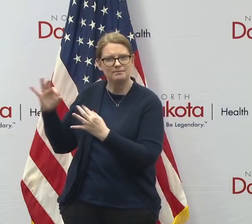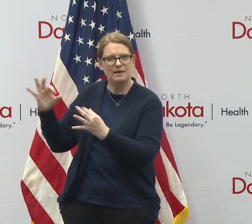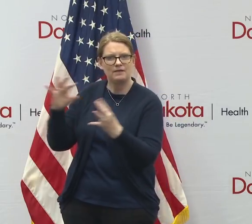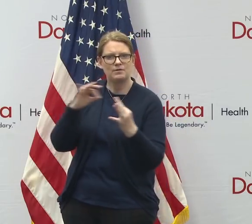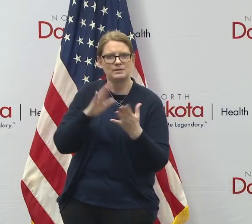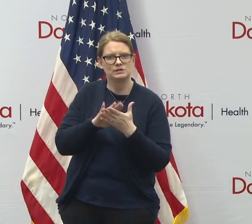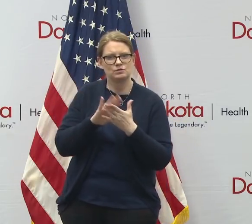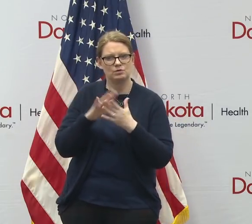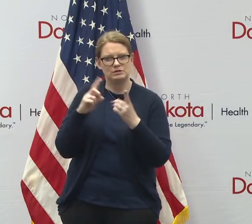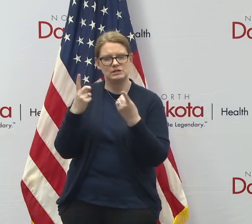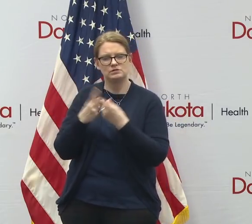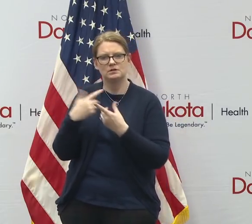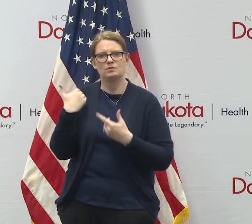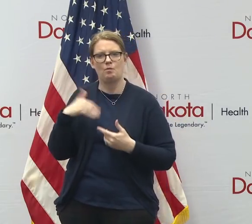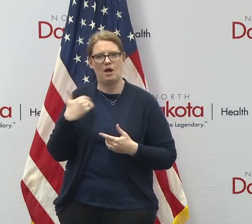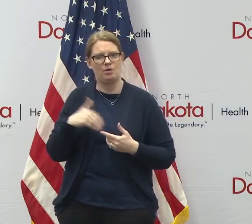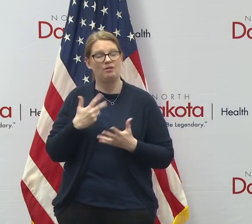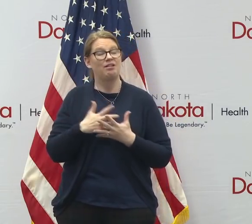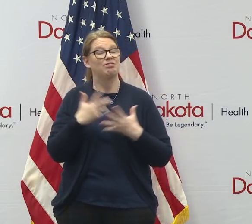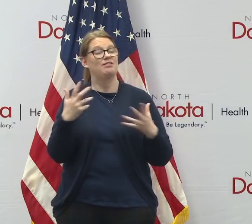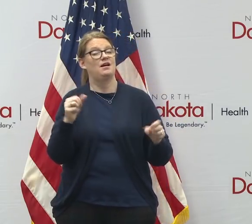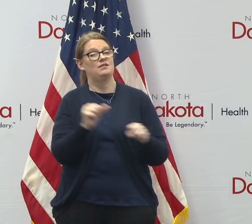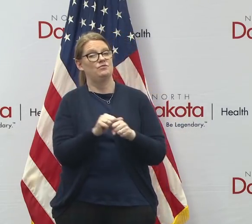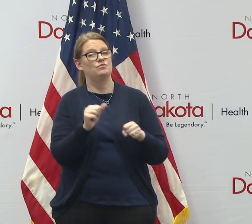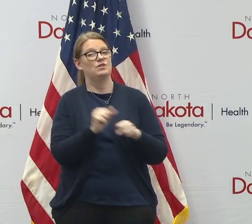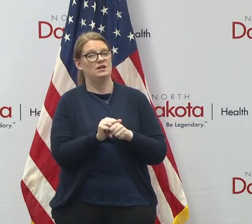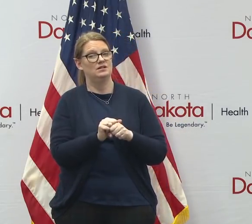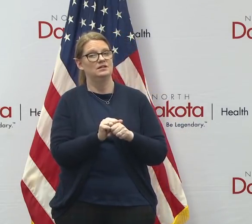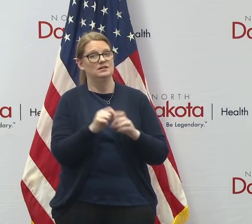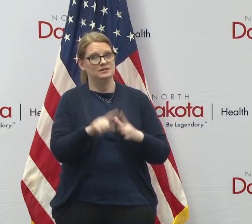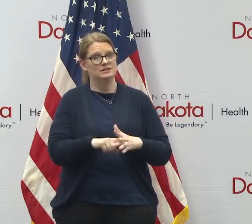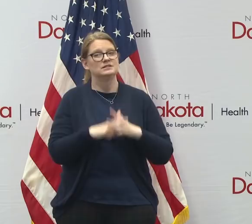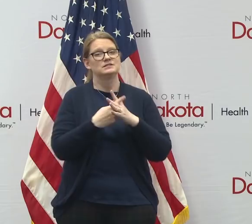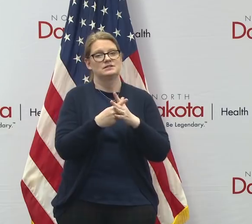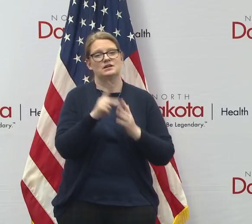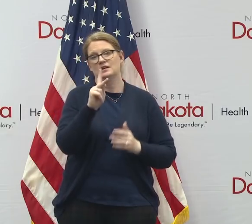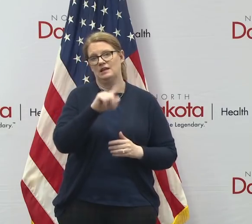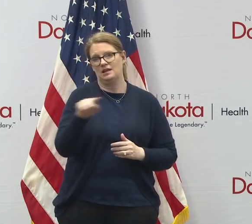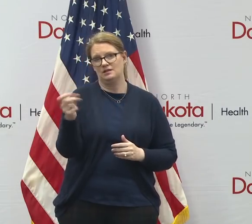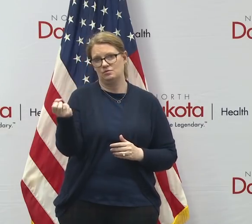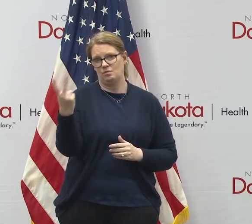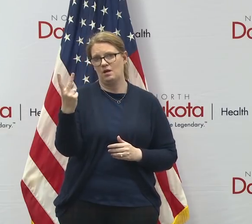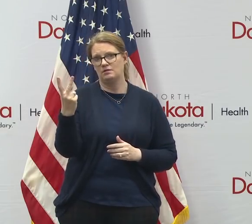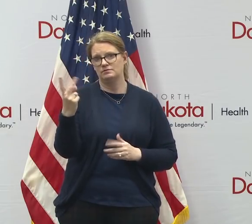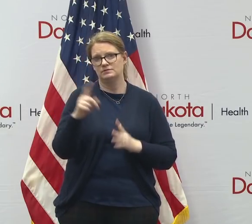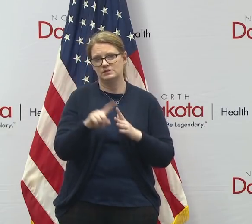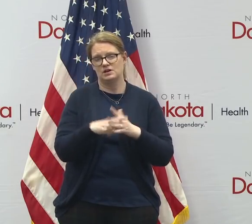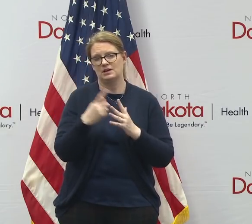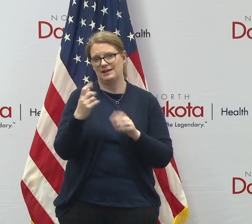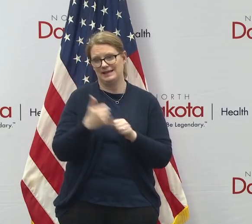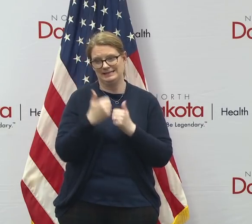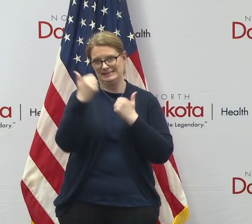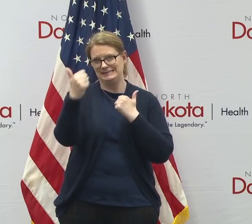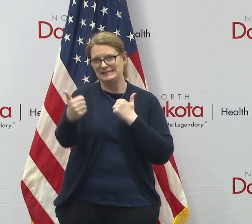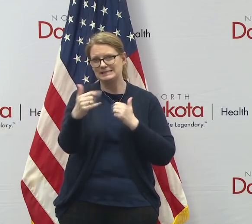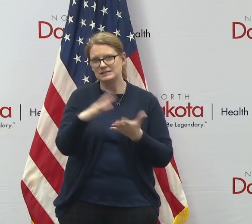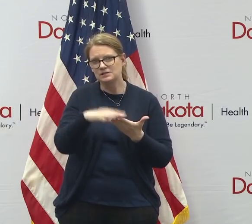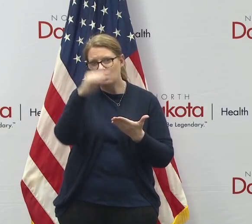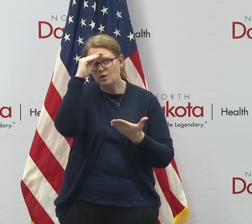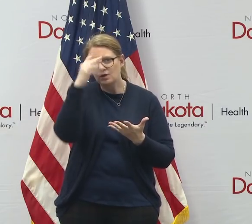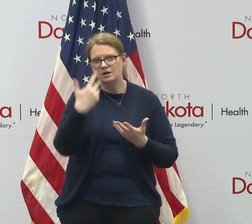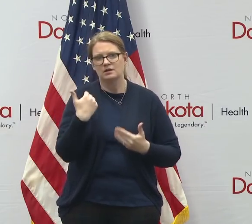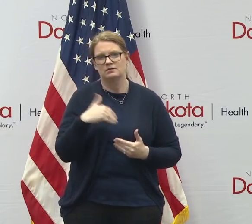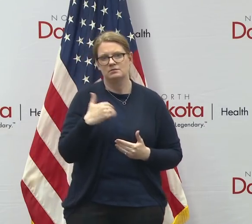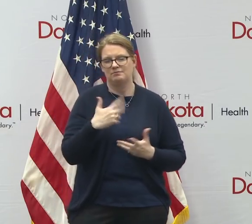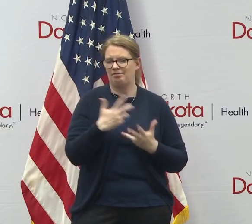but we have a lot of momentum towards bringing K-12 back up on distance learning next Wednesday. I know there's been a lot of work going